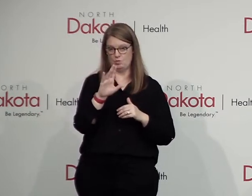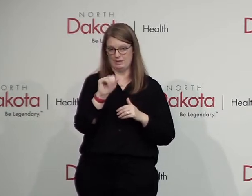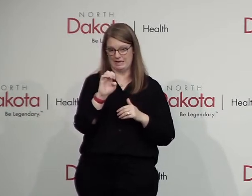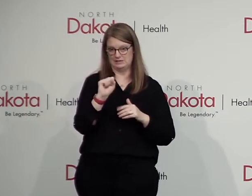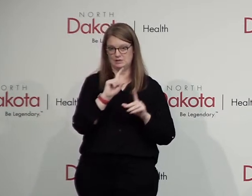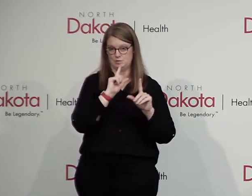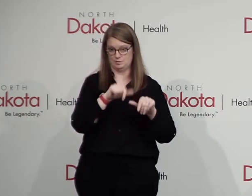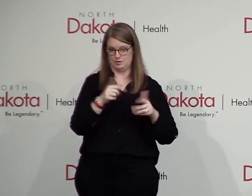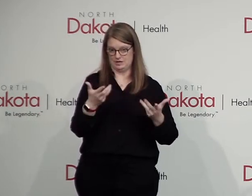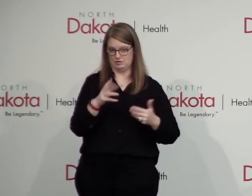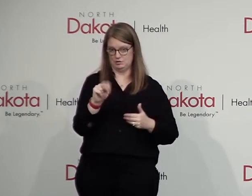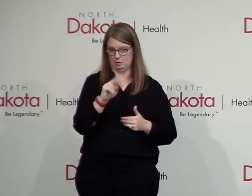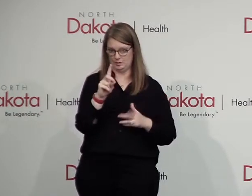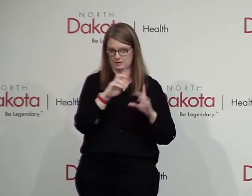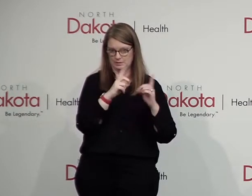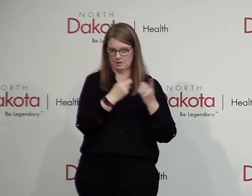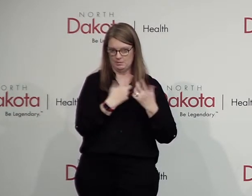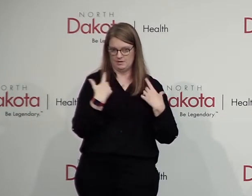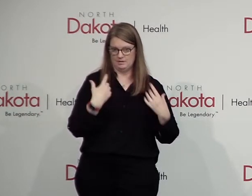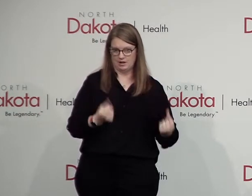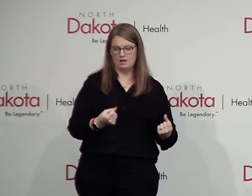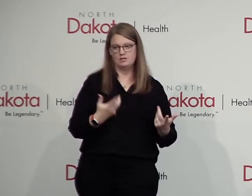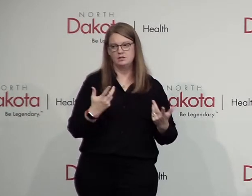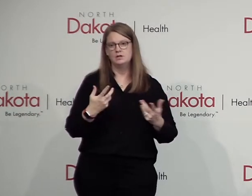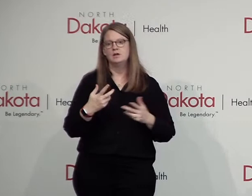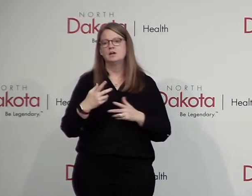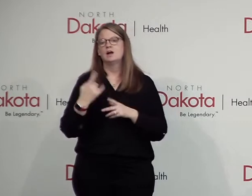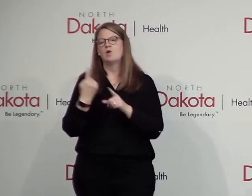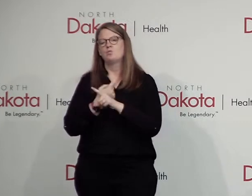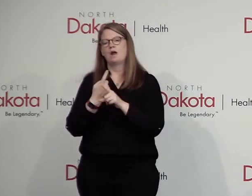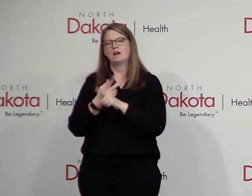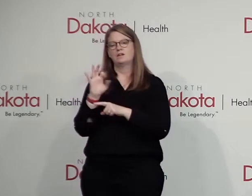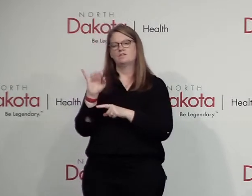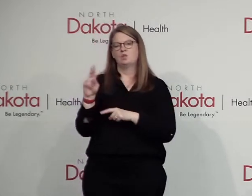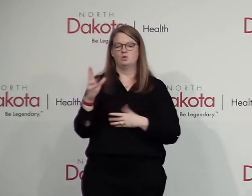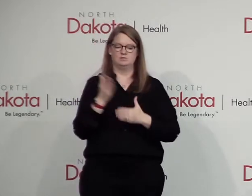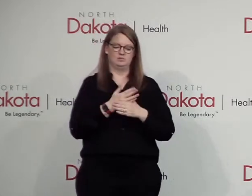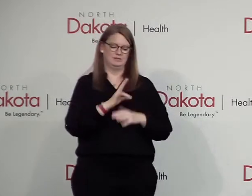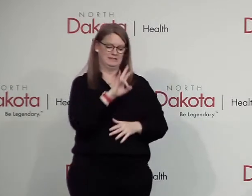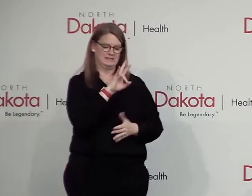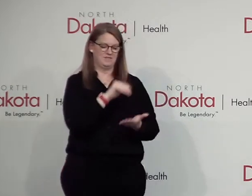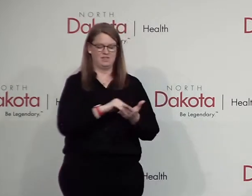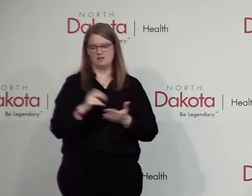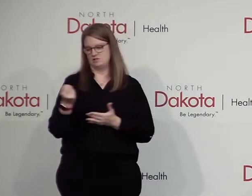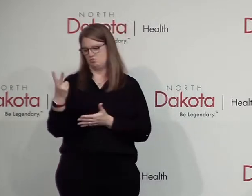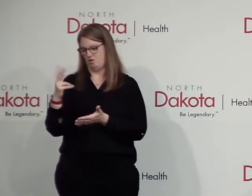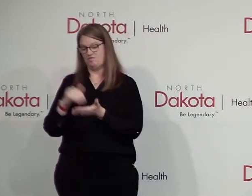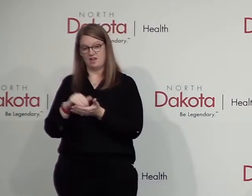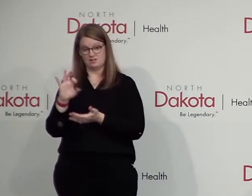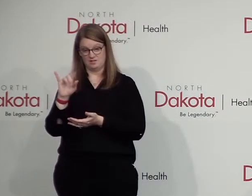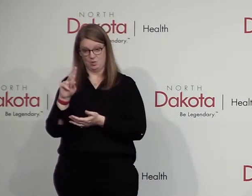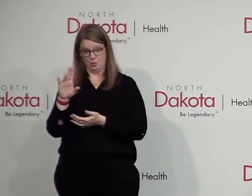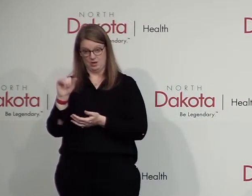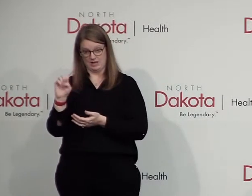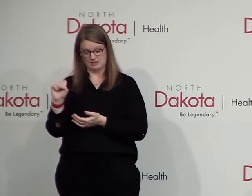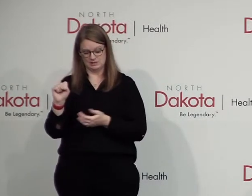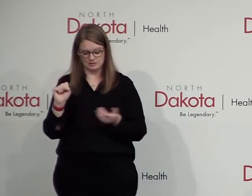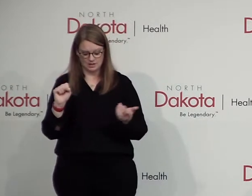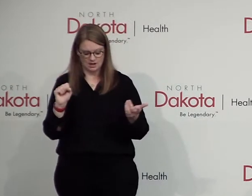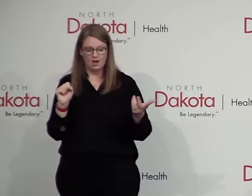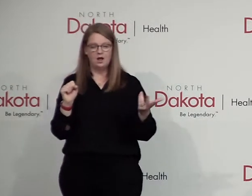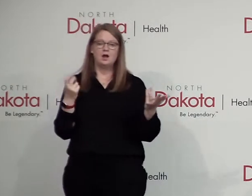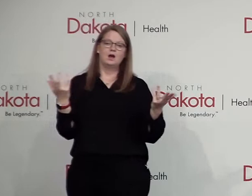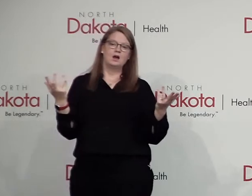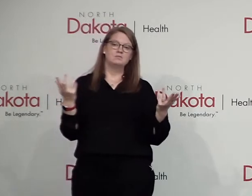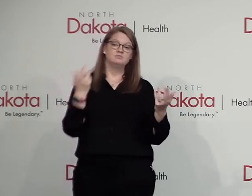Department of Health, compared with a typical flu season, which is between 7,000 and 12,000 influenza cases. And